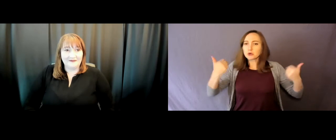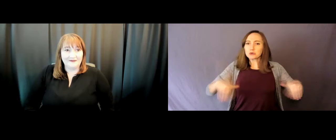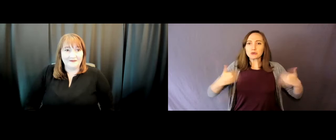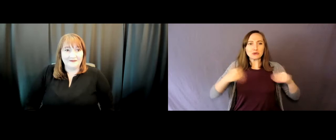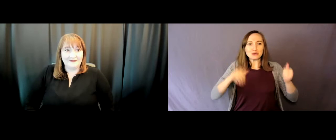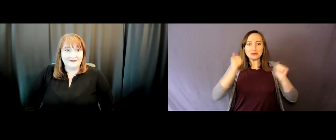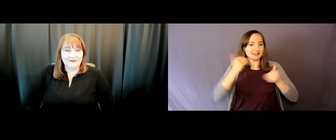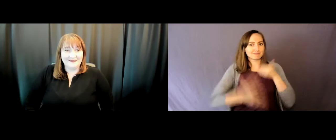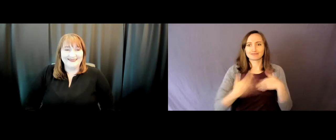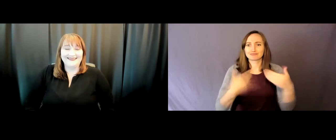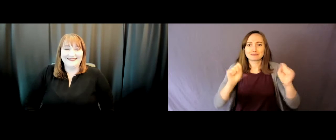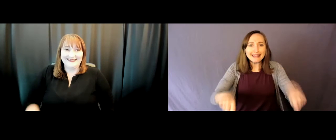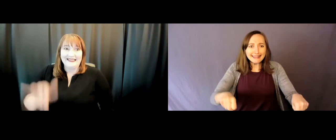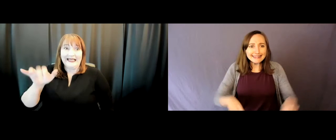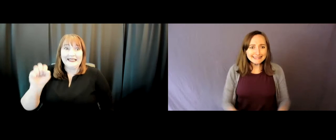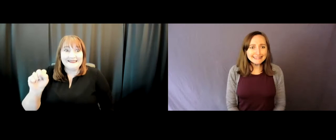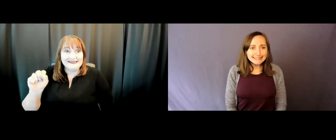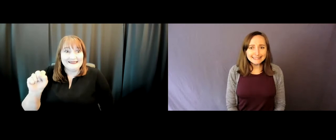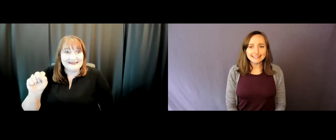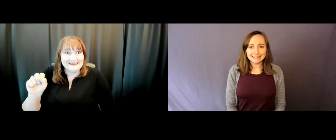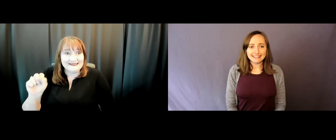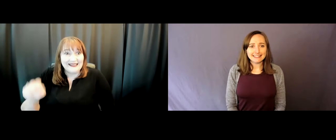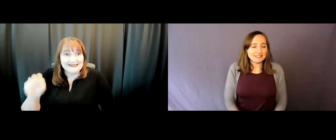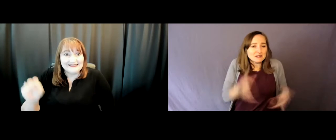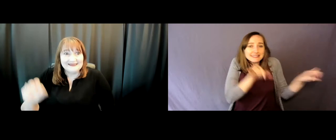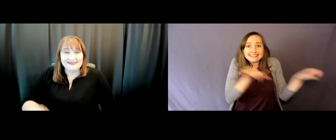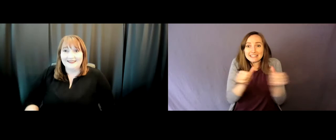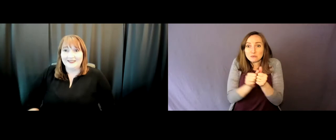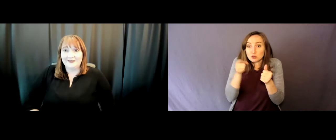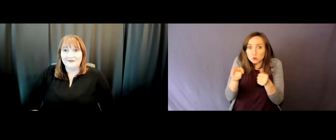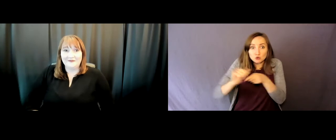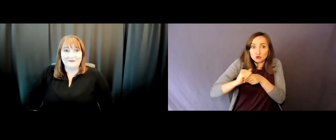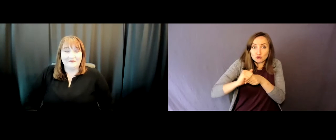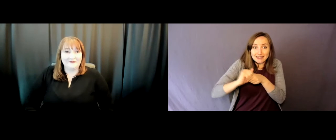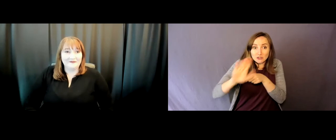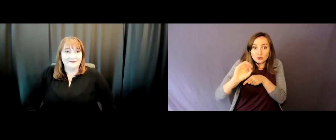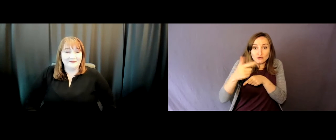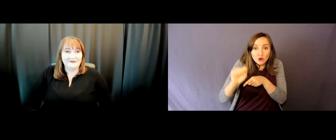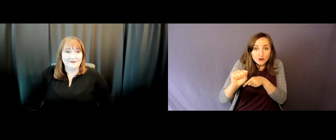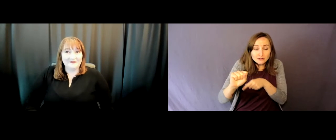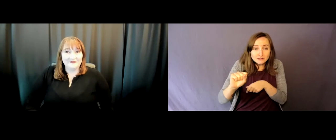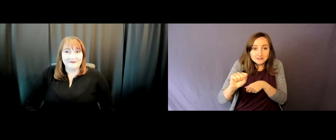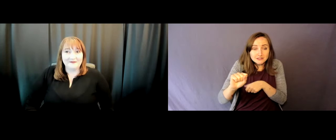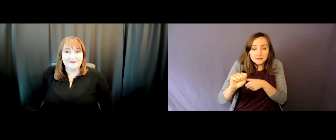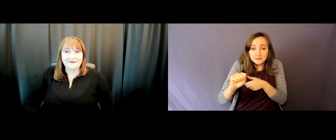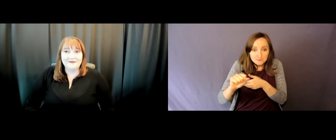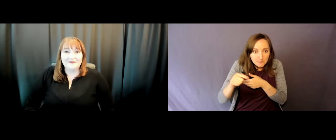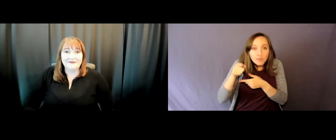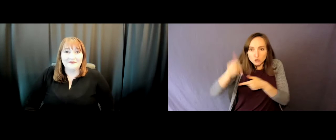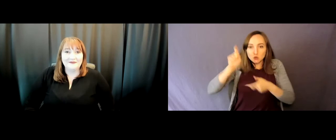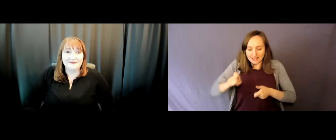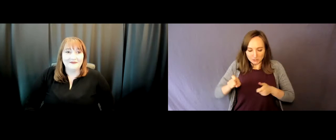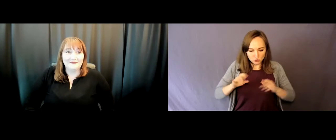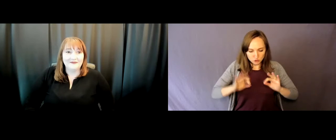more done. Yes. And so it's the same with you, even training your dog. You know, you have to be